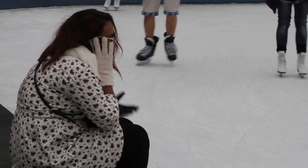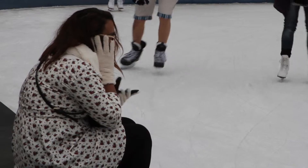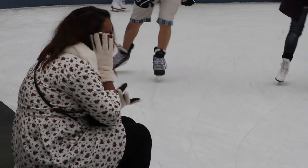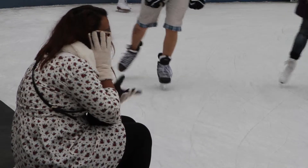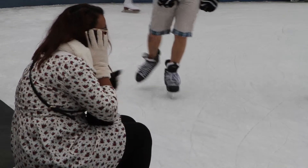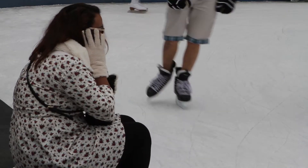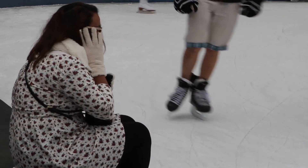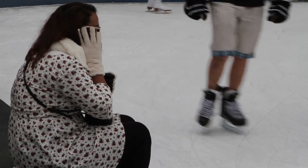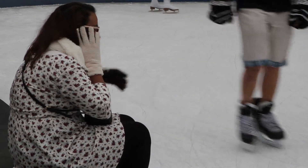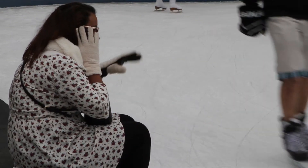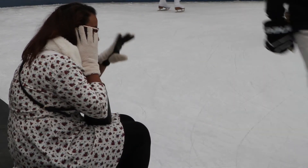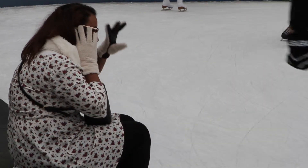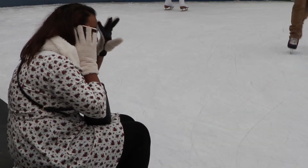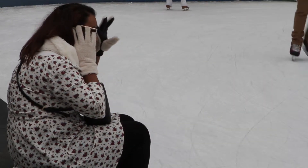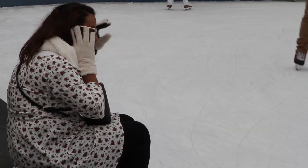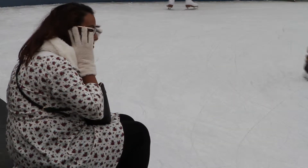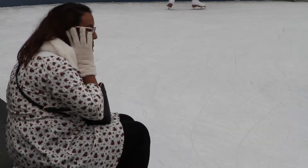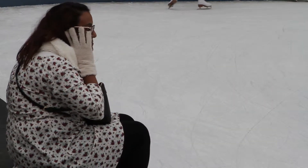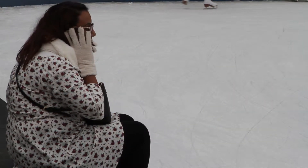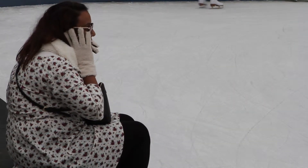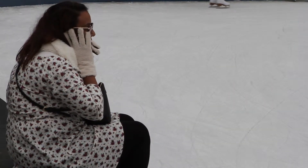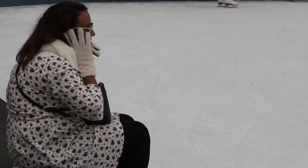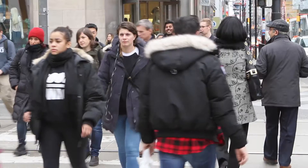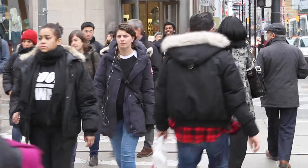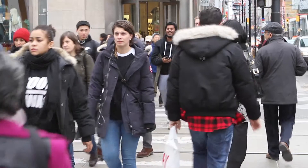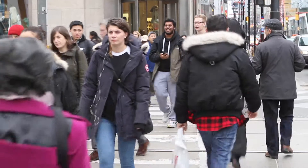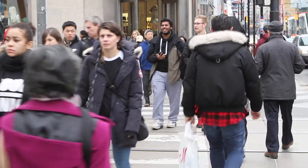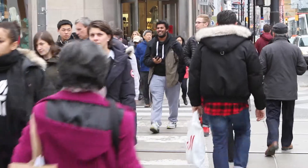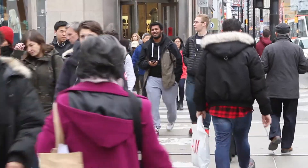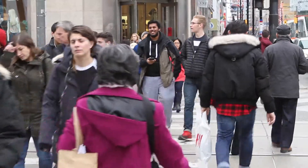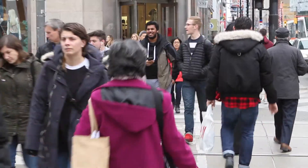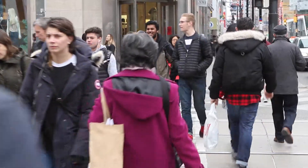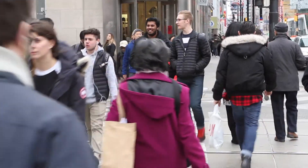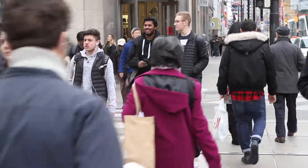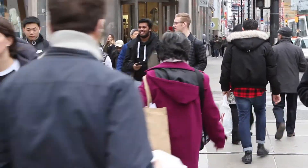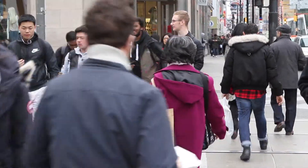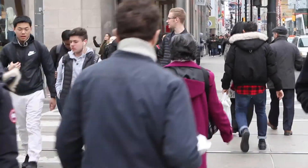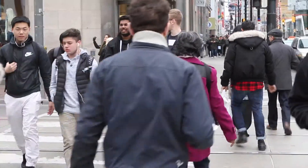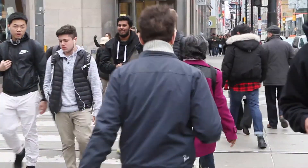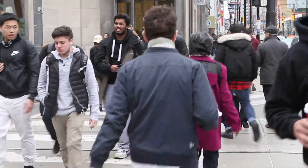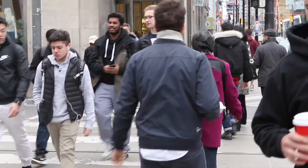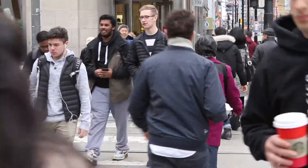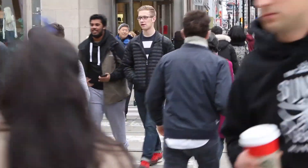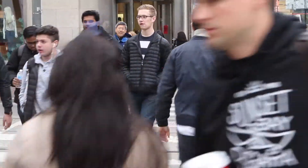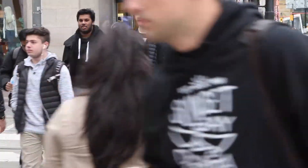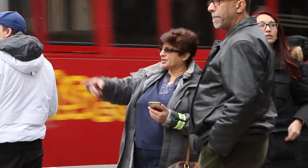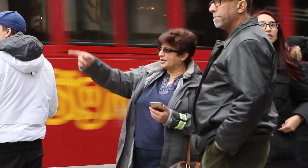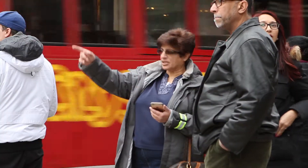What does it mean to be an effective communicator? As a Catholic student, it's one of our graduate expectations.